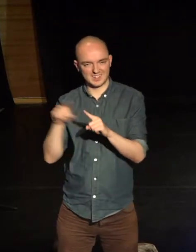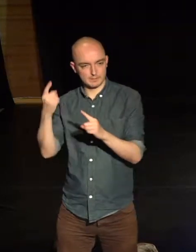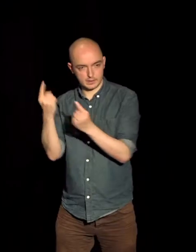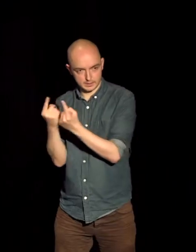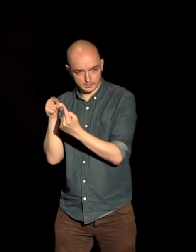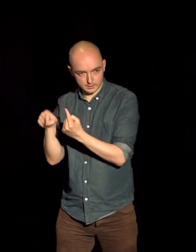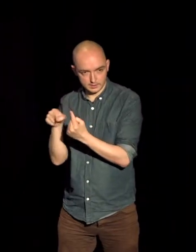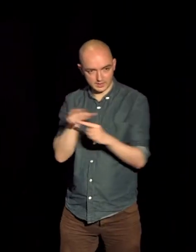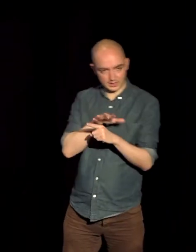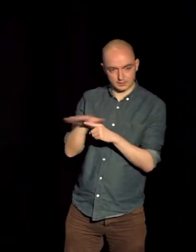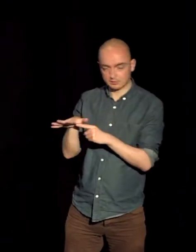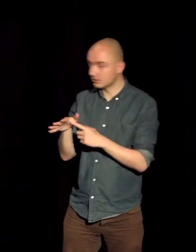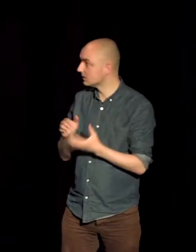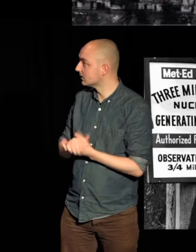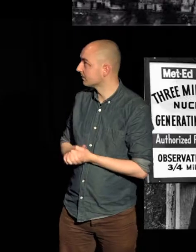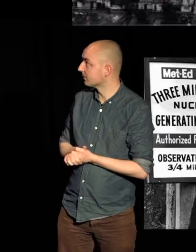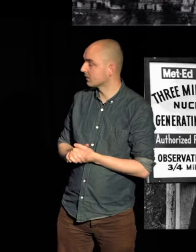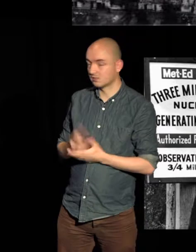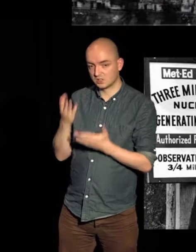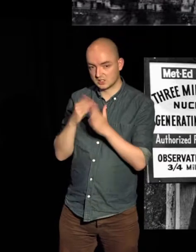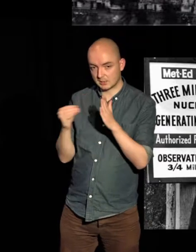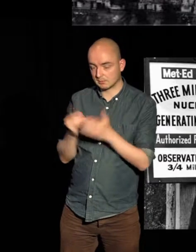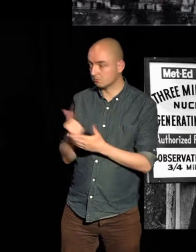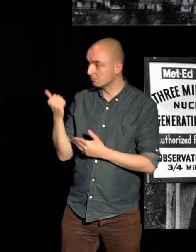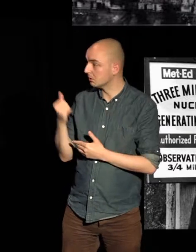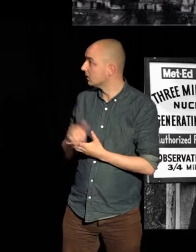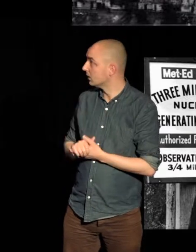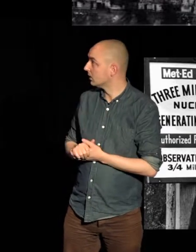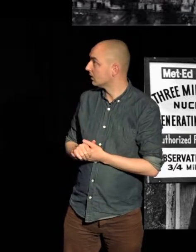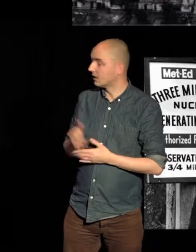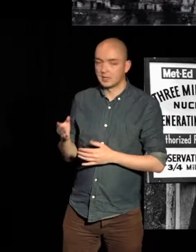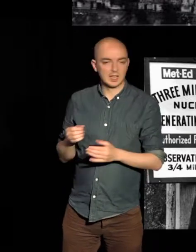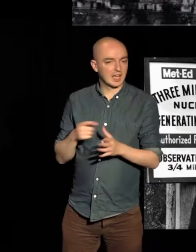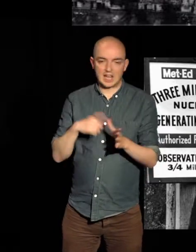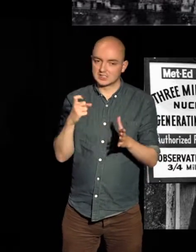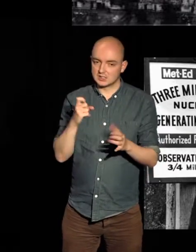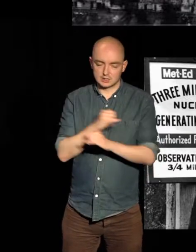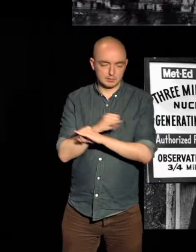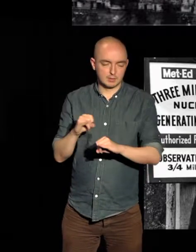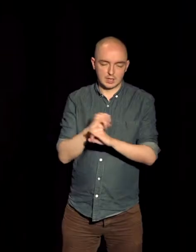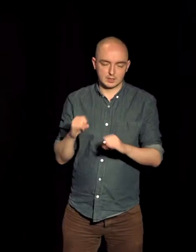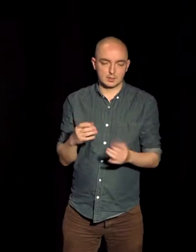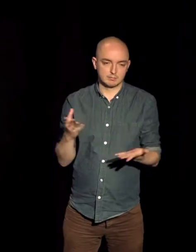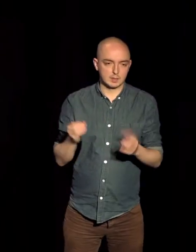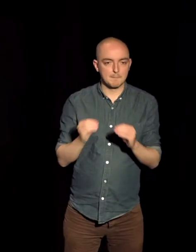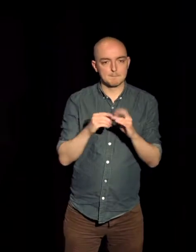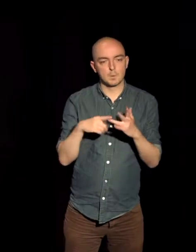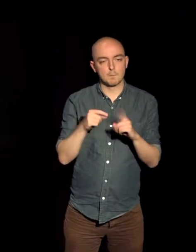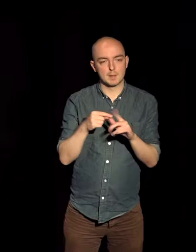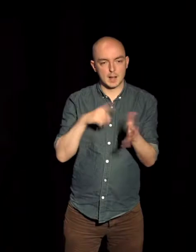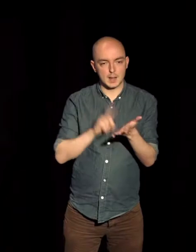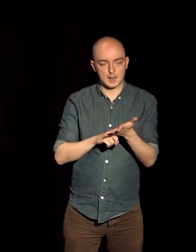okay? And the sort of things that were happening, you may have heard of these things, terrible accidents like Bhopal, it was a chemical